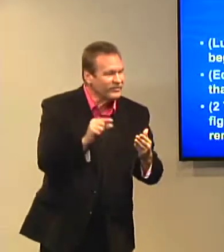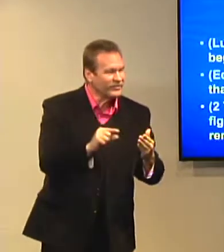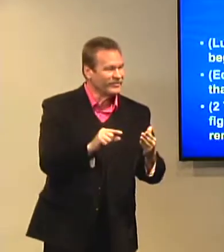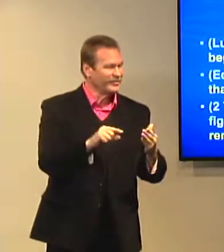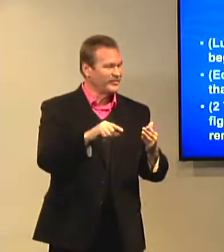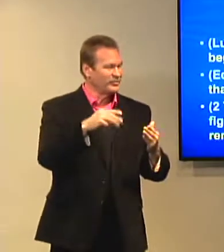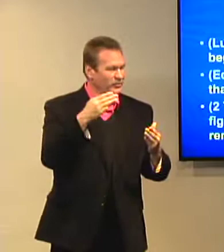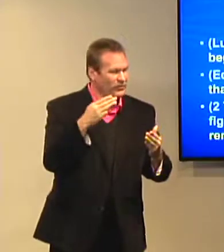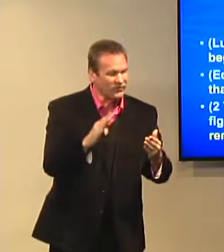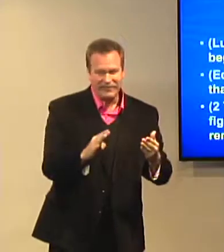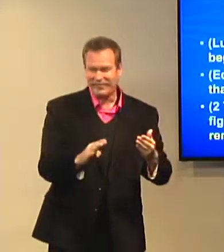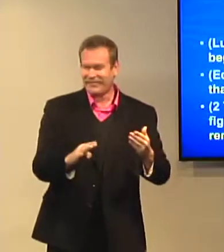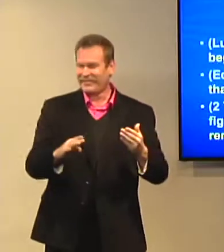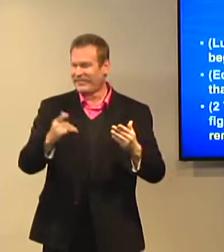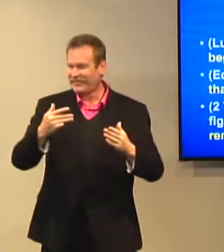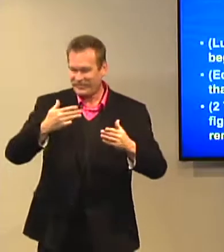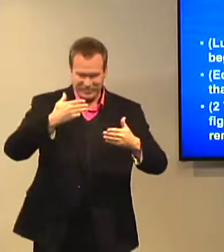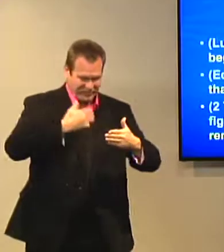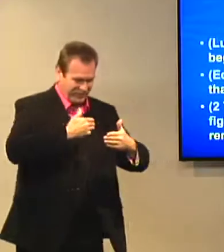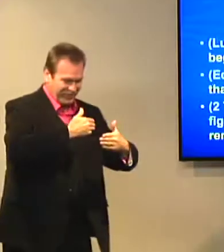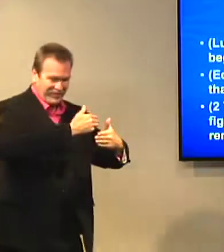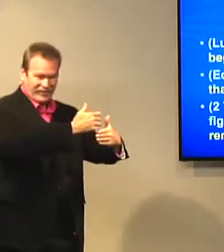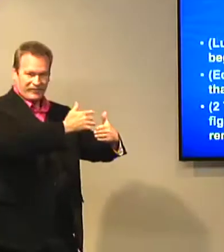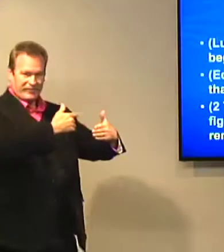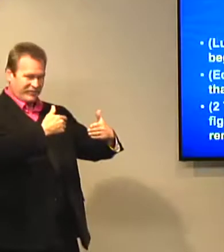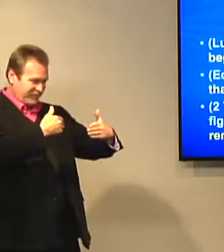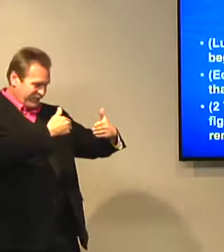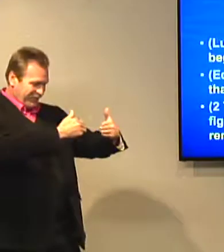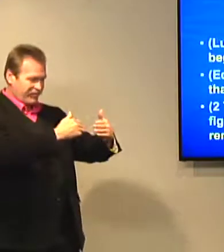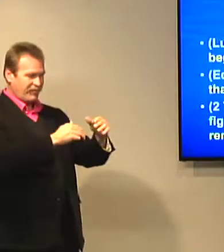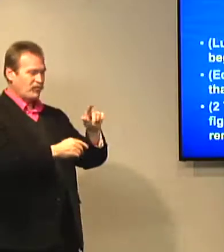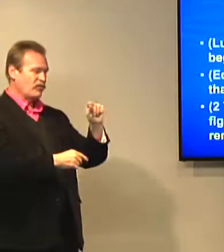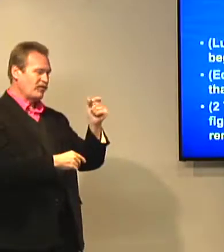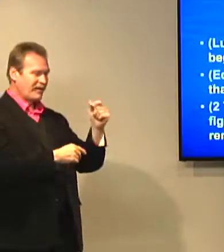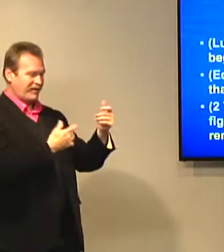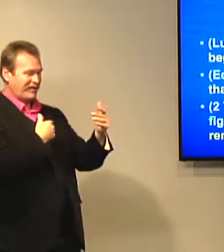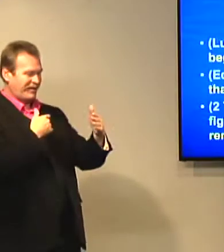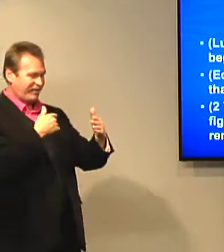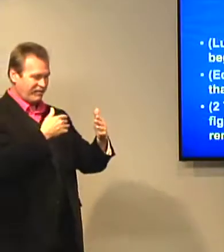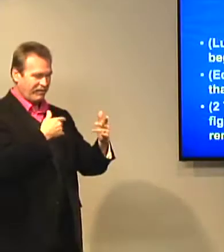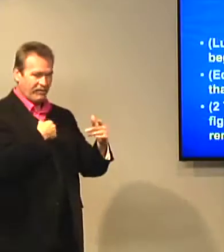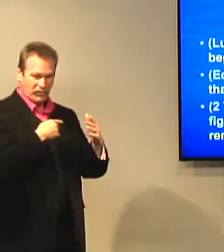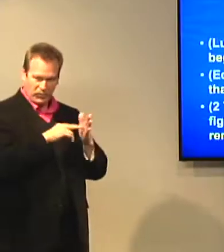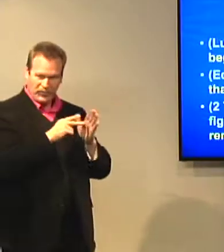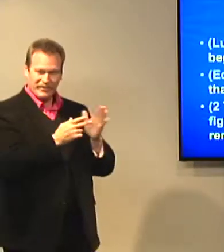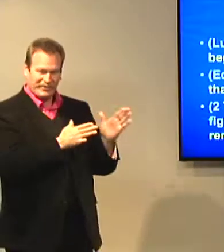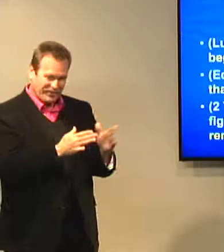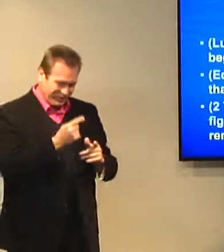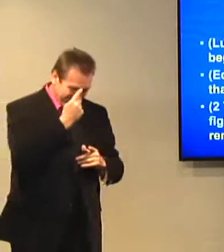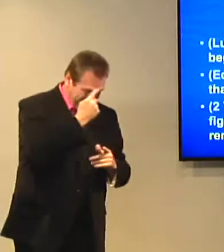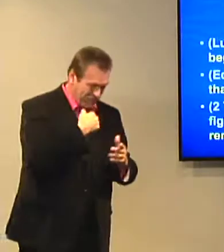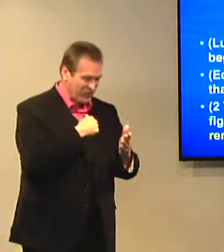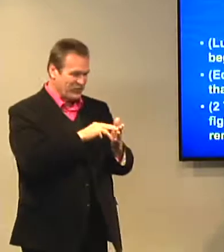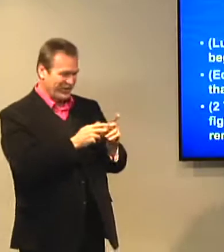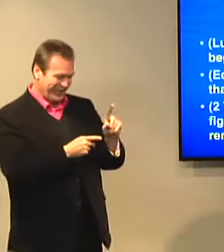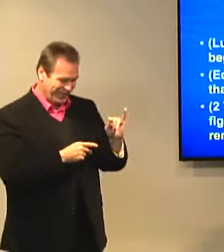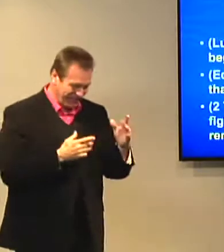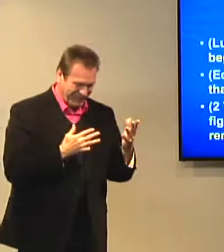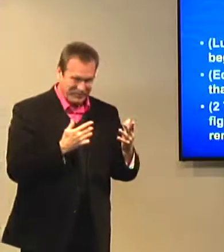red, green. In that, I could color coordinate things so I would know what they were for different years. And I'm like, thinking